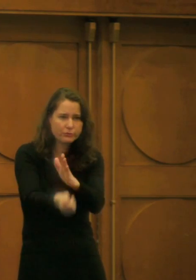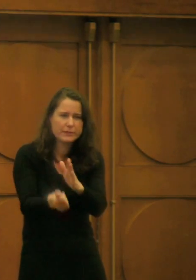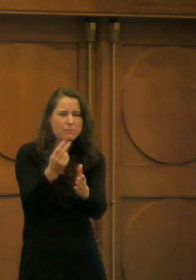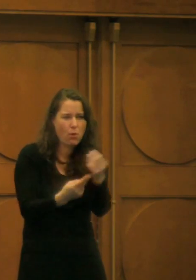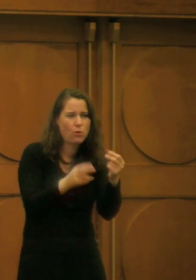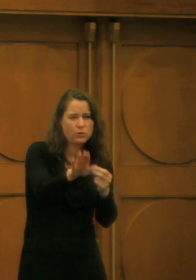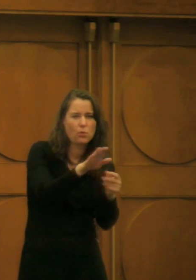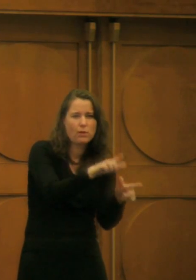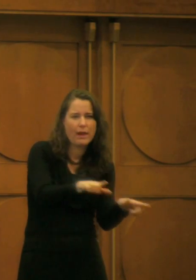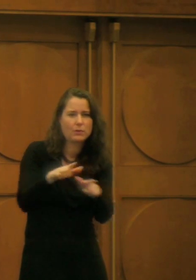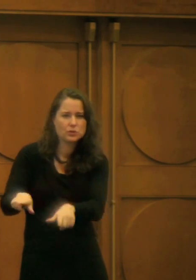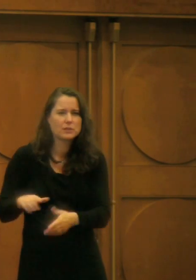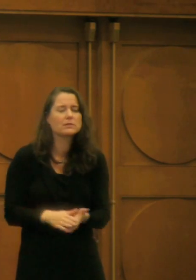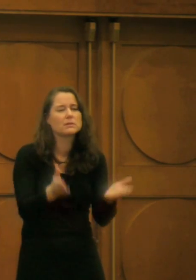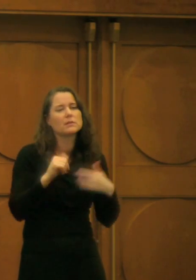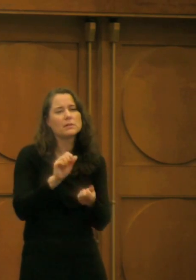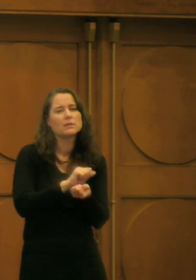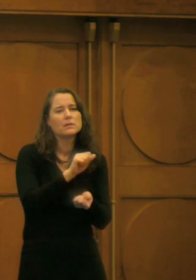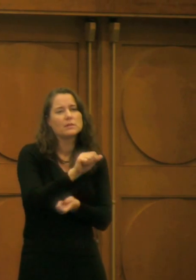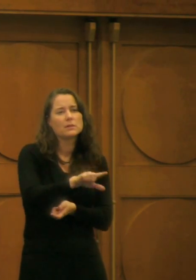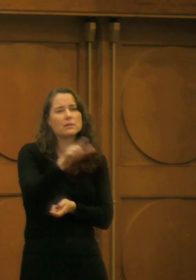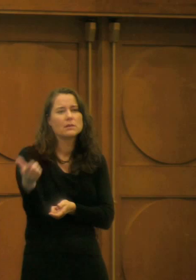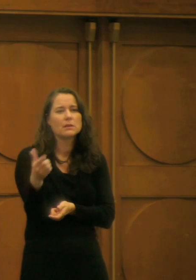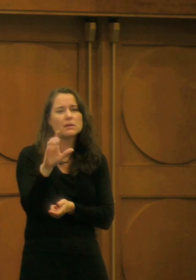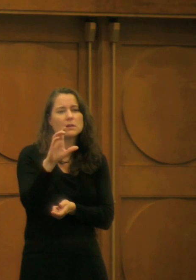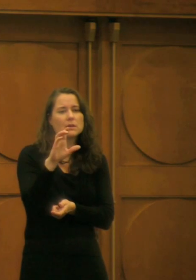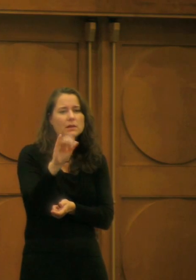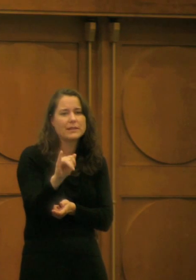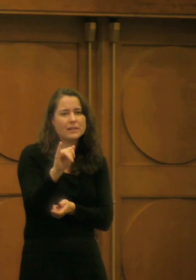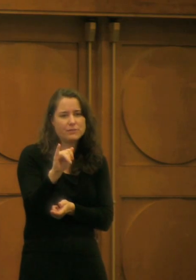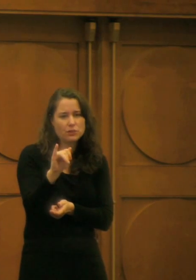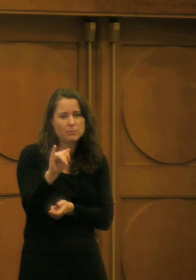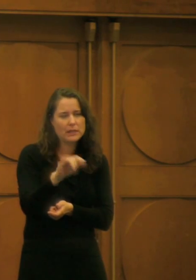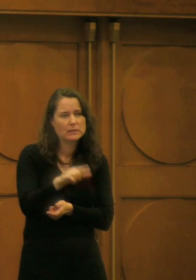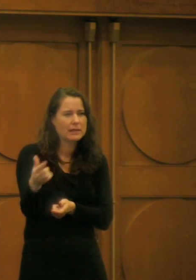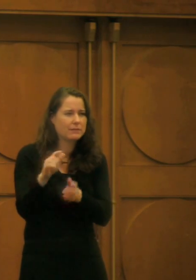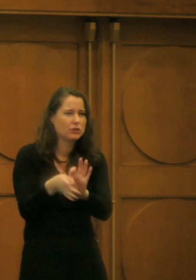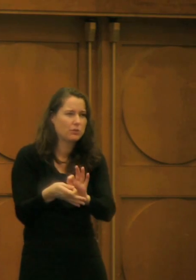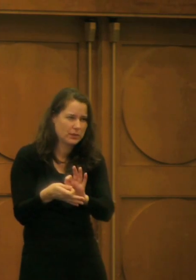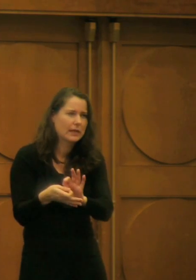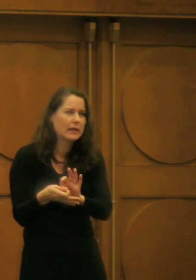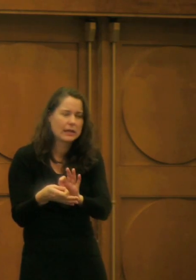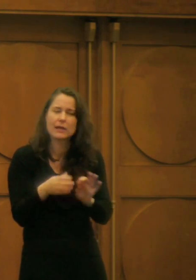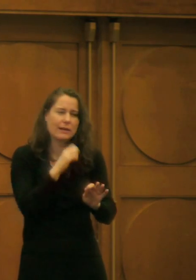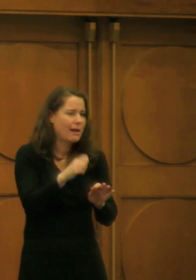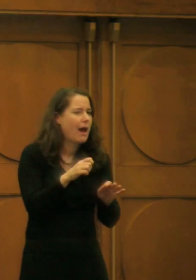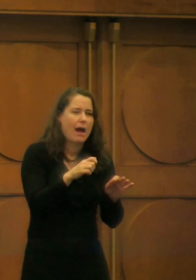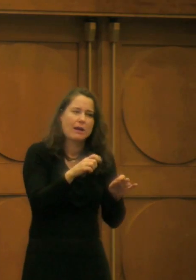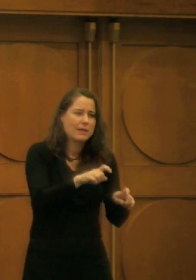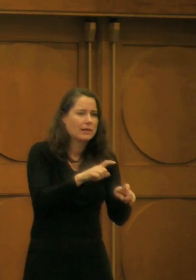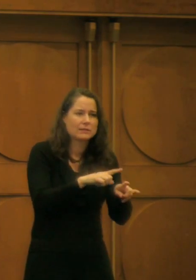languages, consecutive interpreting skills. We're not going to do simultaneous. It was determined that medical interpreters use, in the